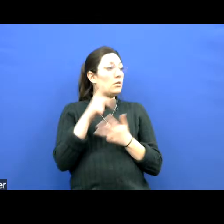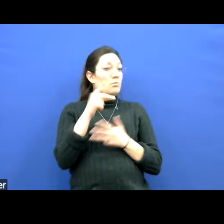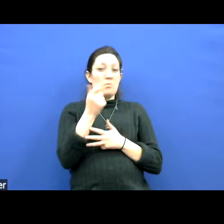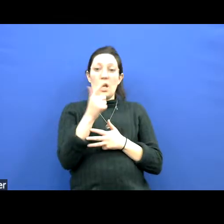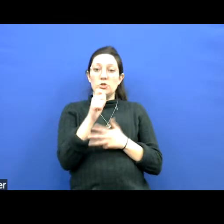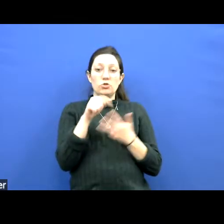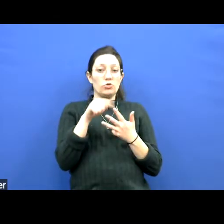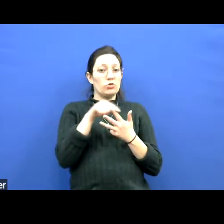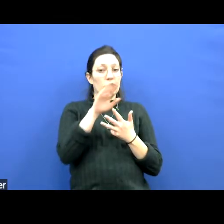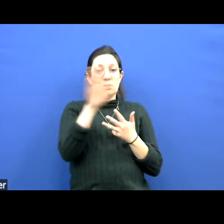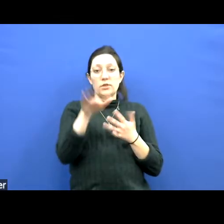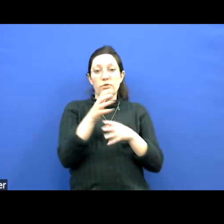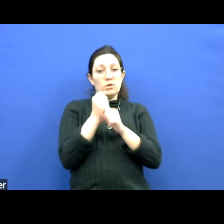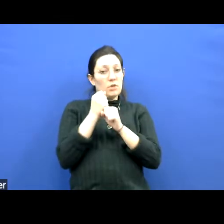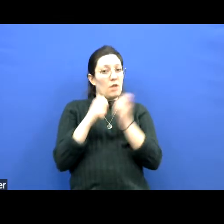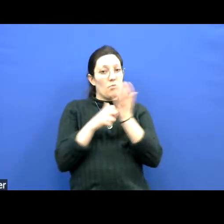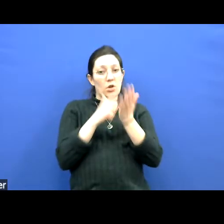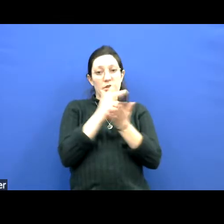Yeah.